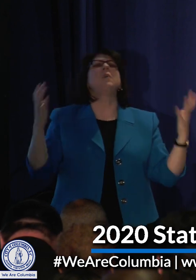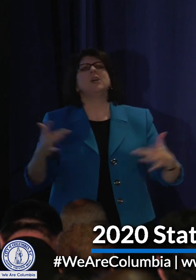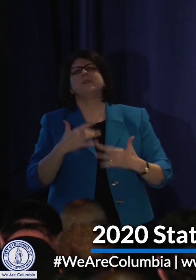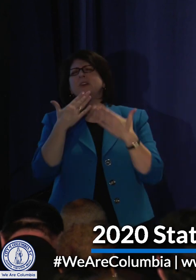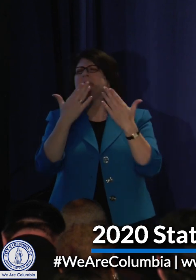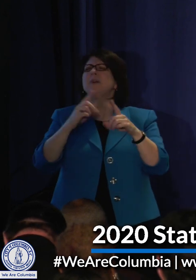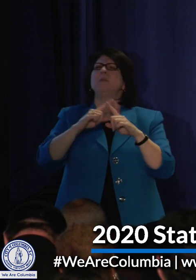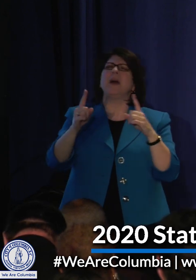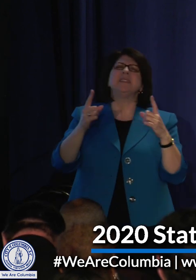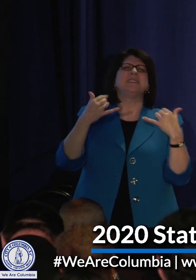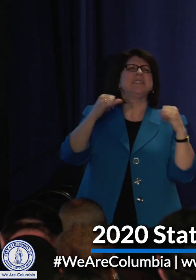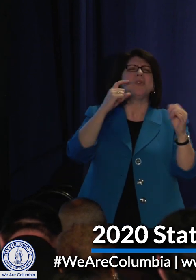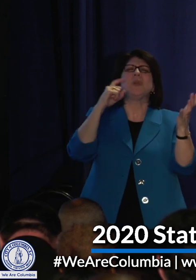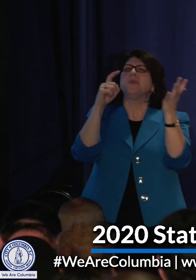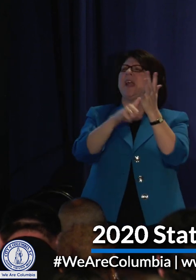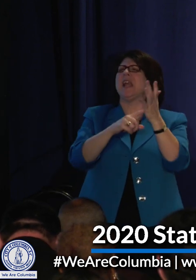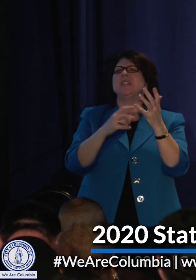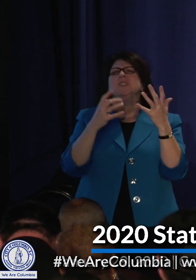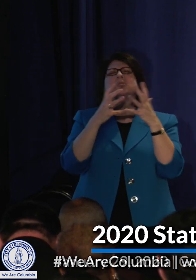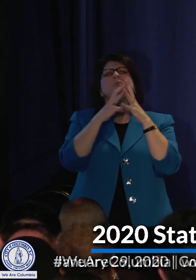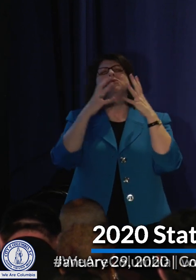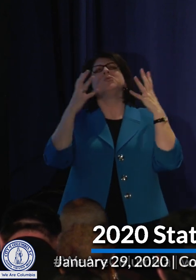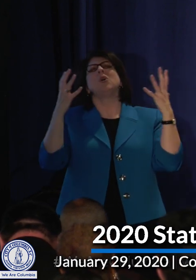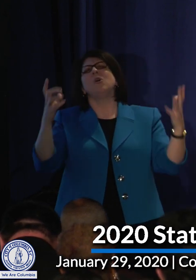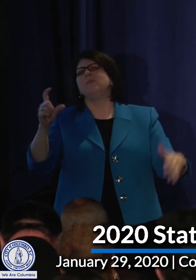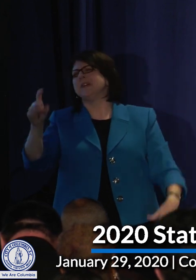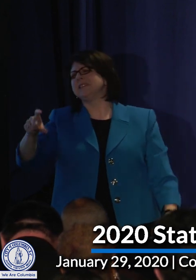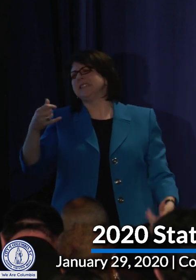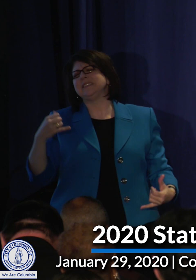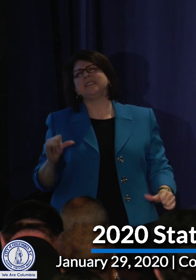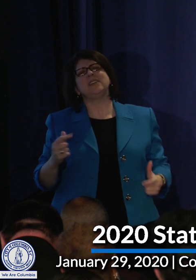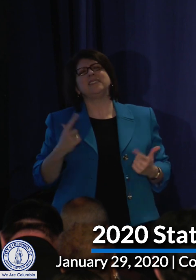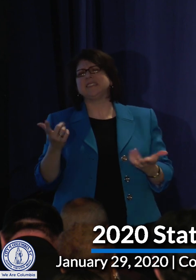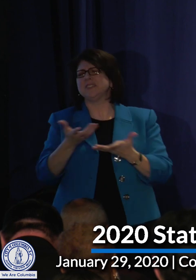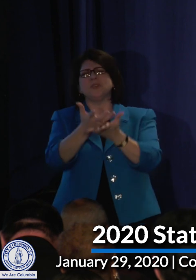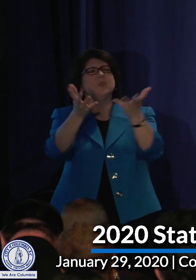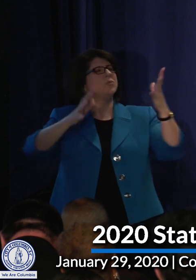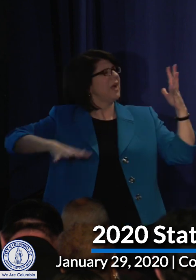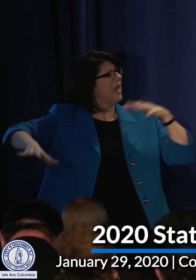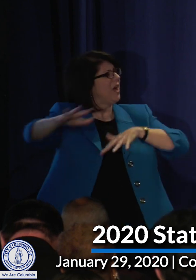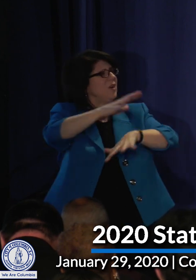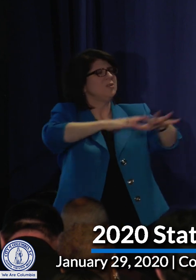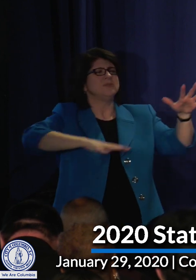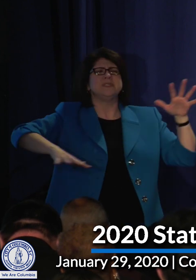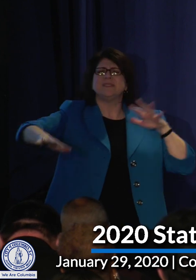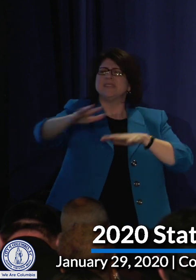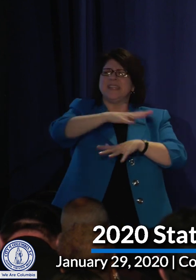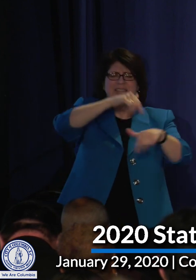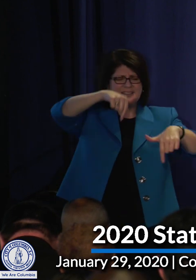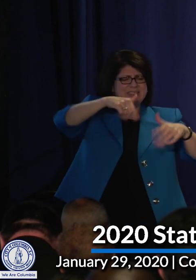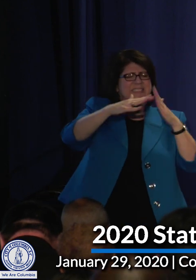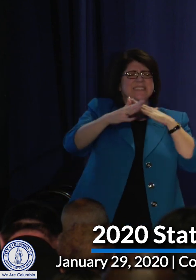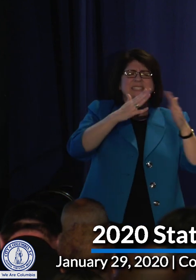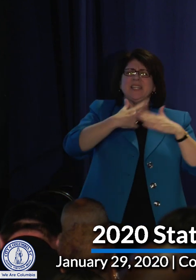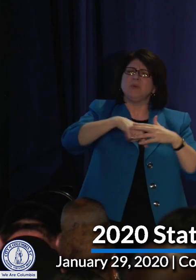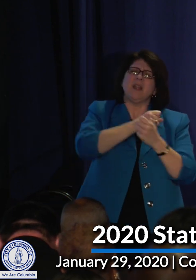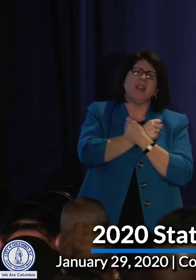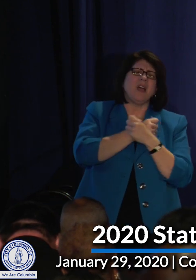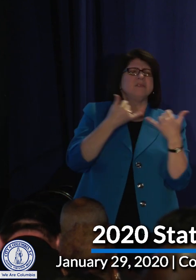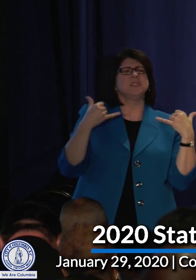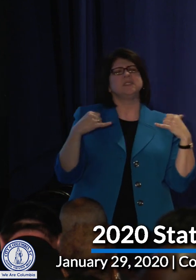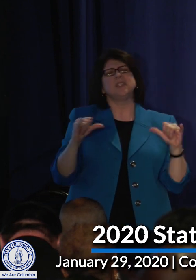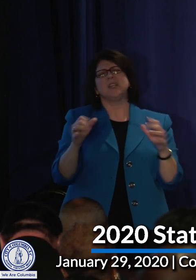for, and yet we recognize that there is so much need around us. We recognize that in the midst of this city we love, there